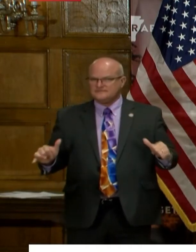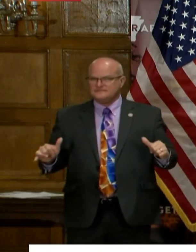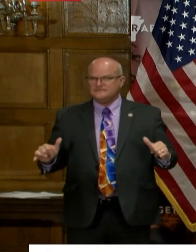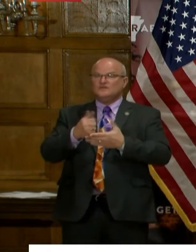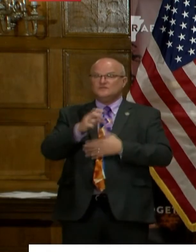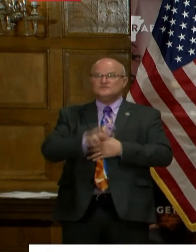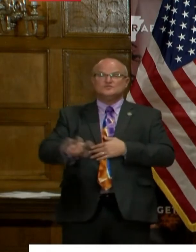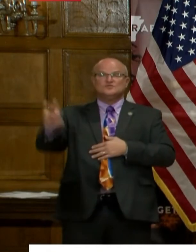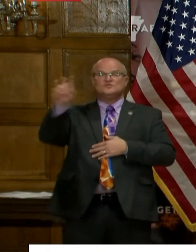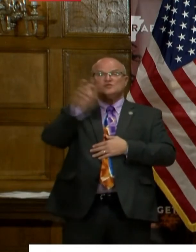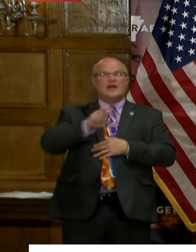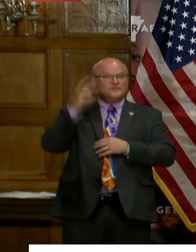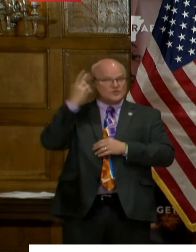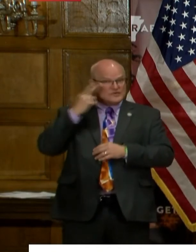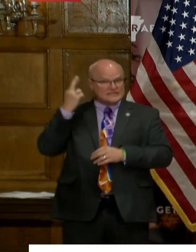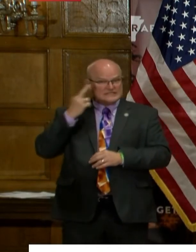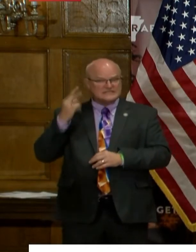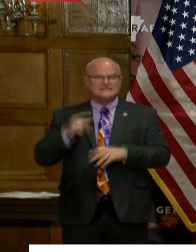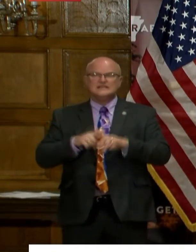that's helpful purposes.